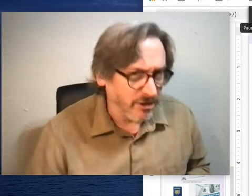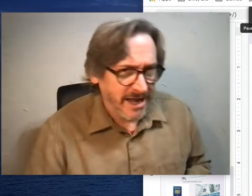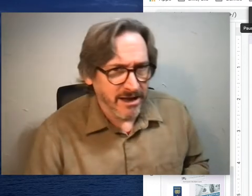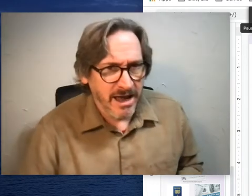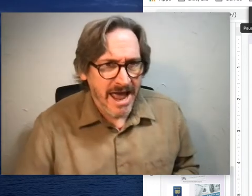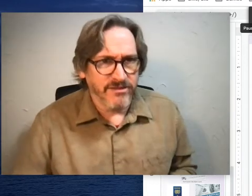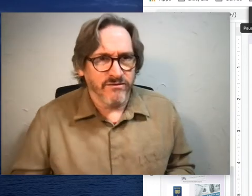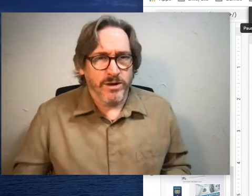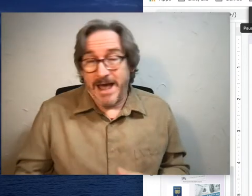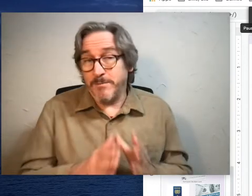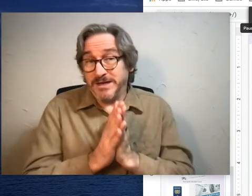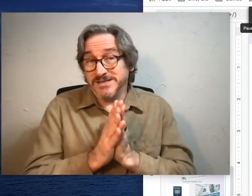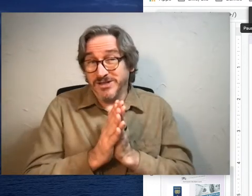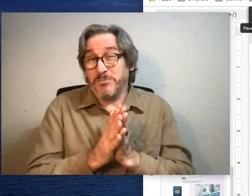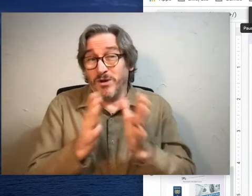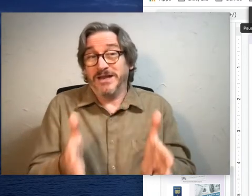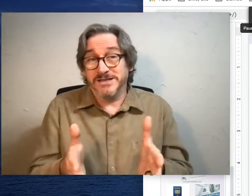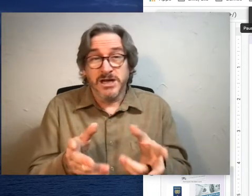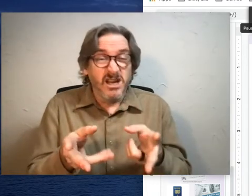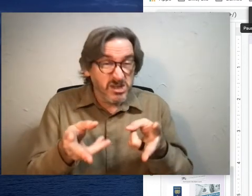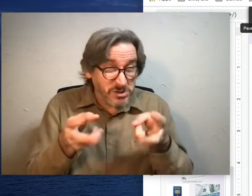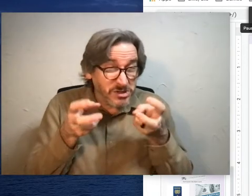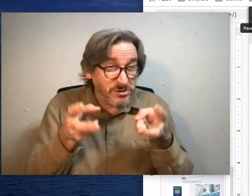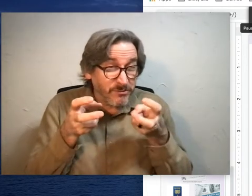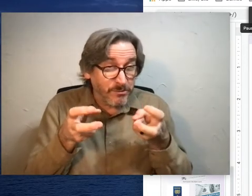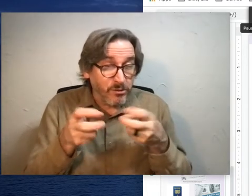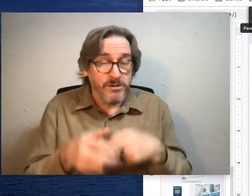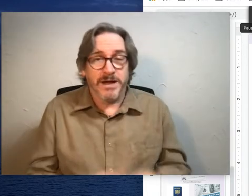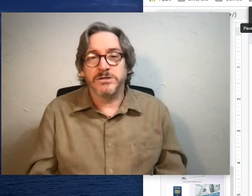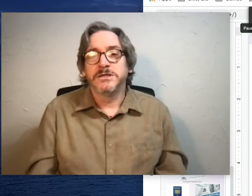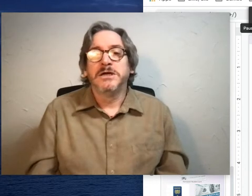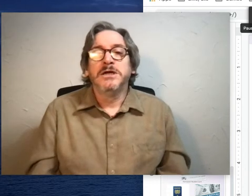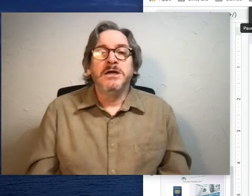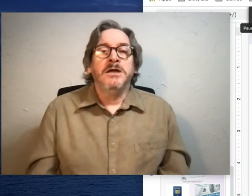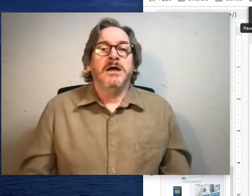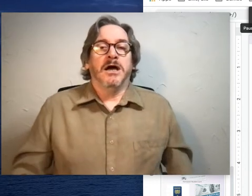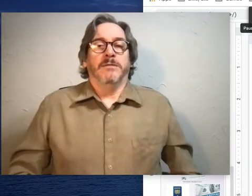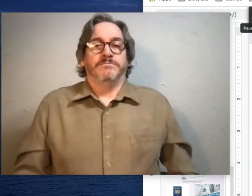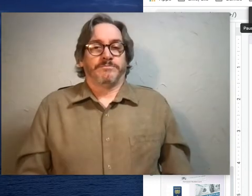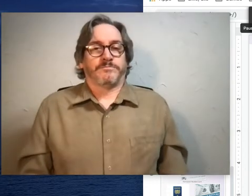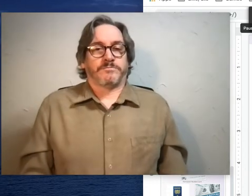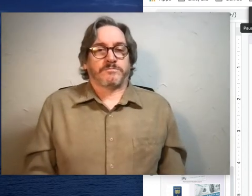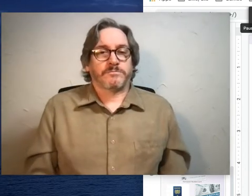can't really add the vocab because the point is you're supposed to sort of pull them out.